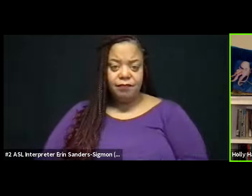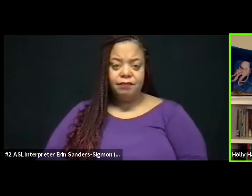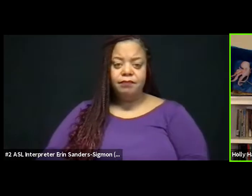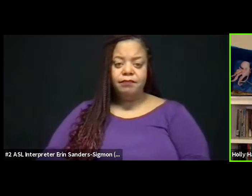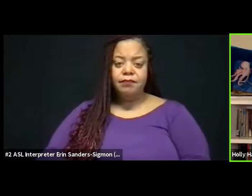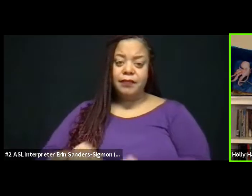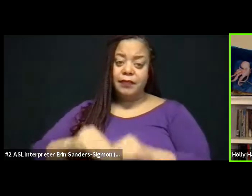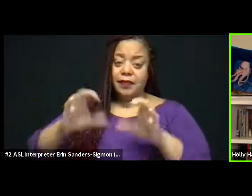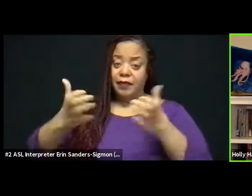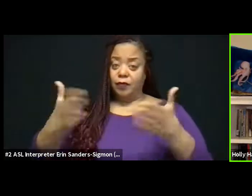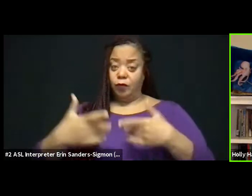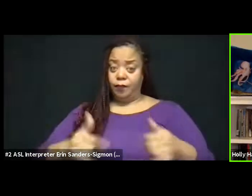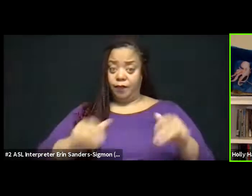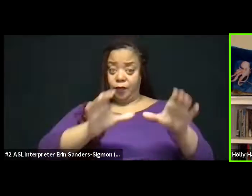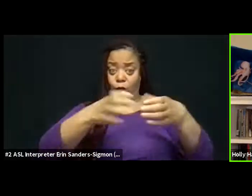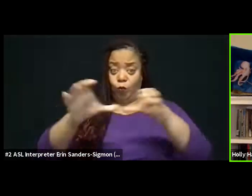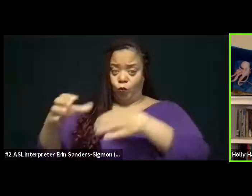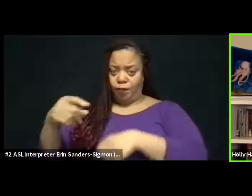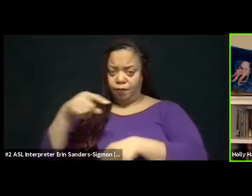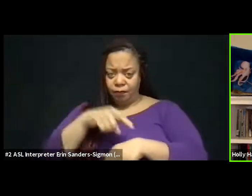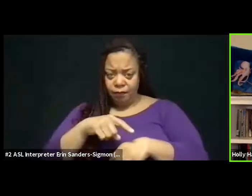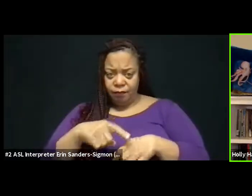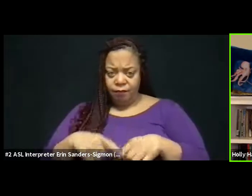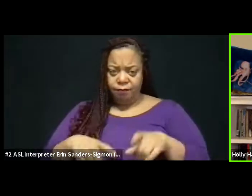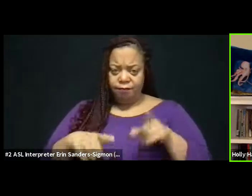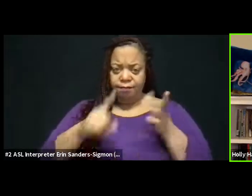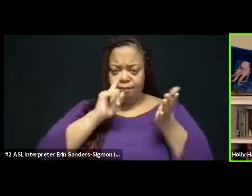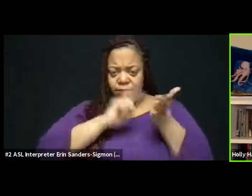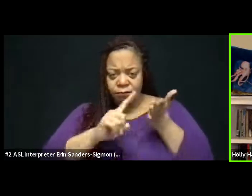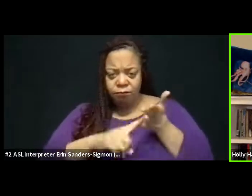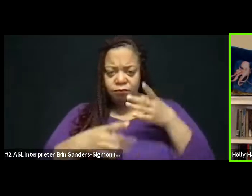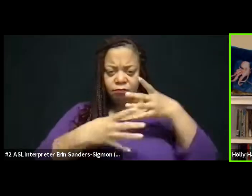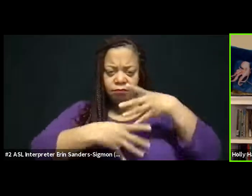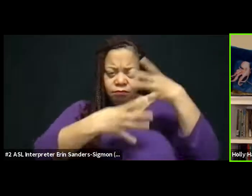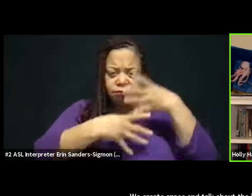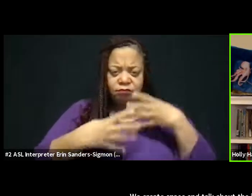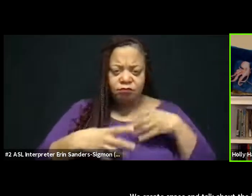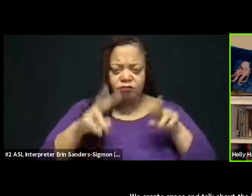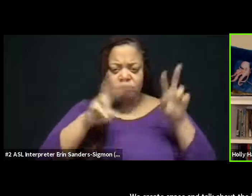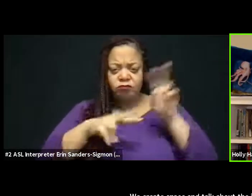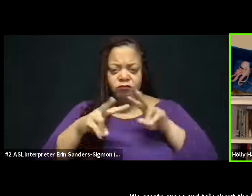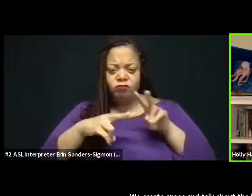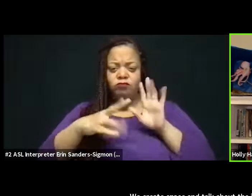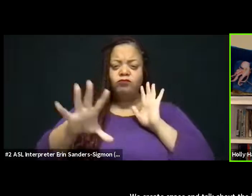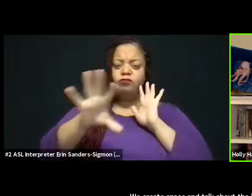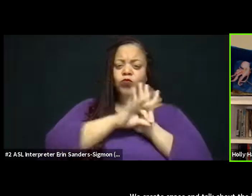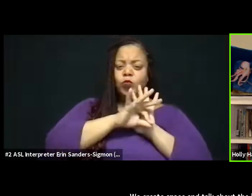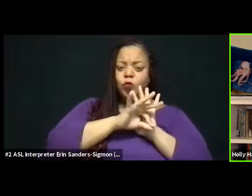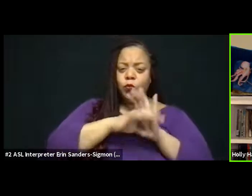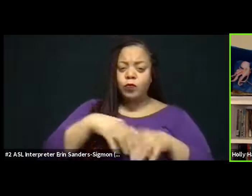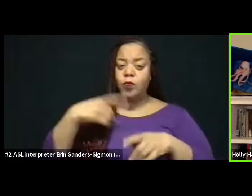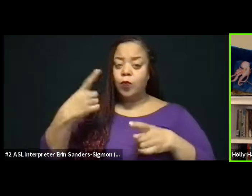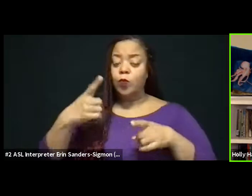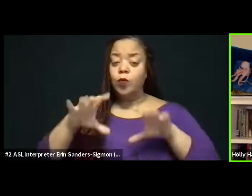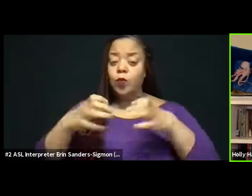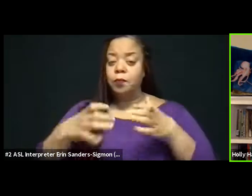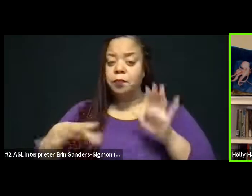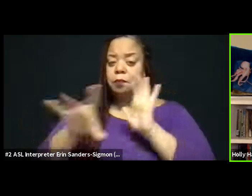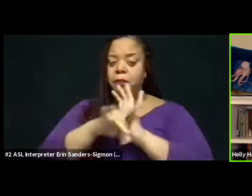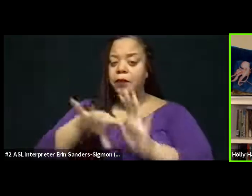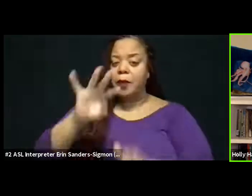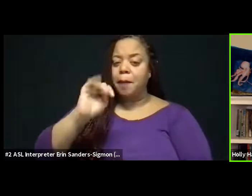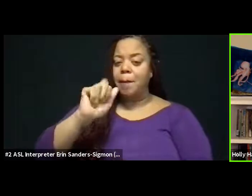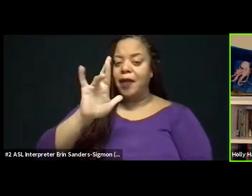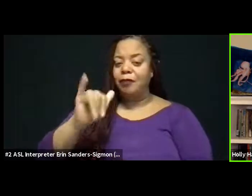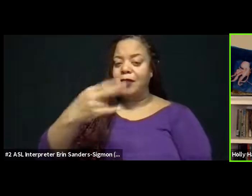in looking at. And so like one group chose Mary Hooks, who at the time was co-director of Southerners on New Ground, and they